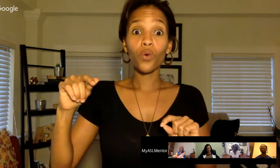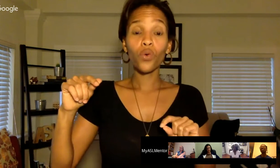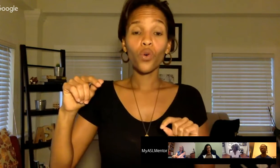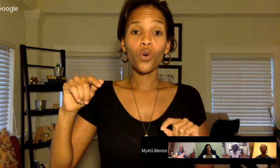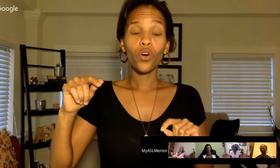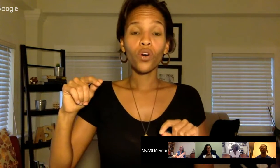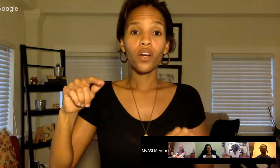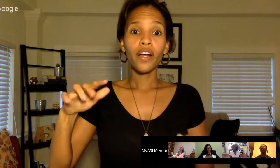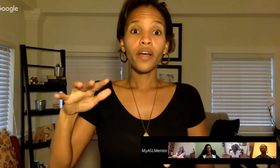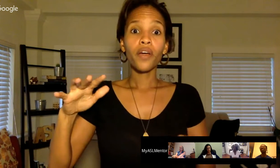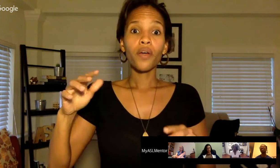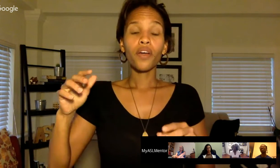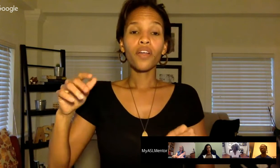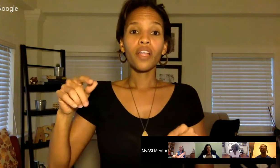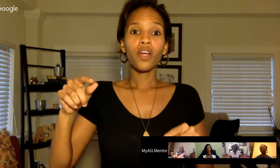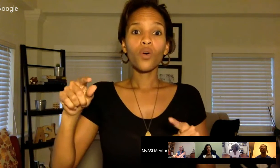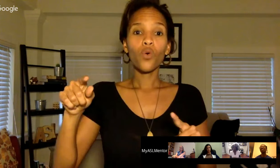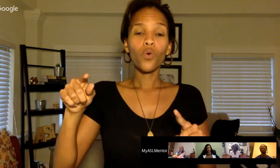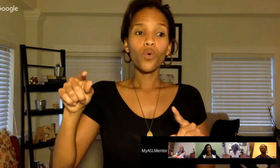So